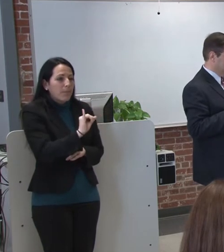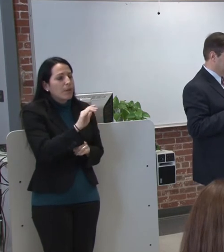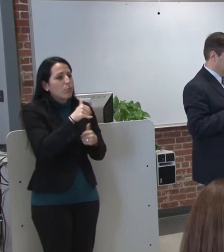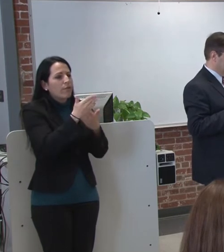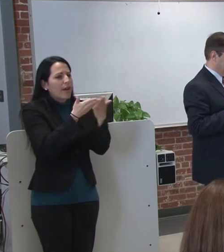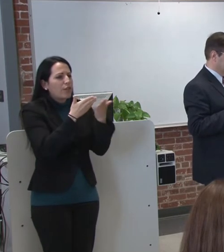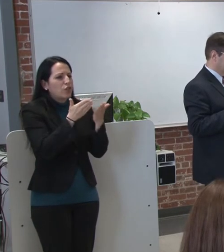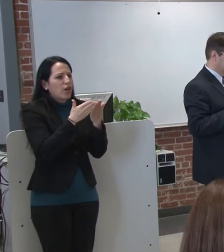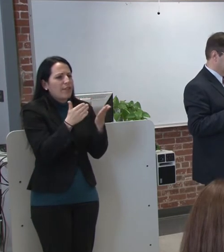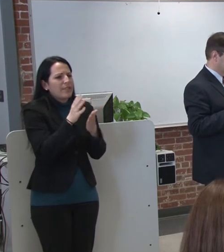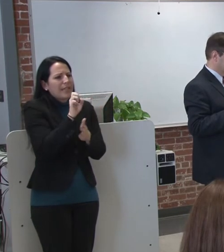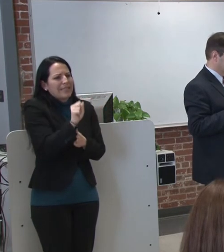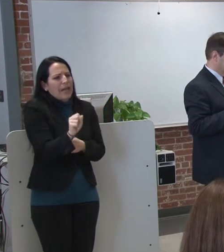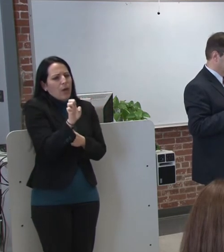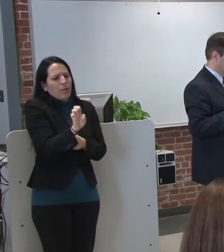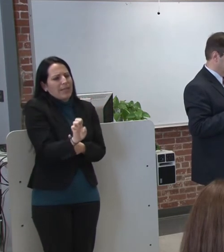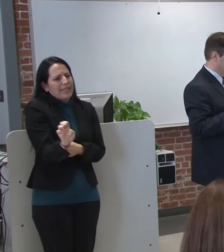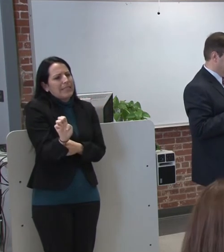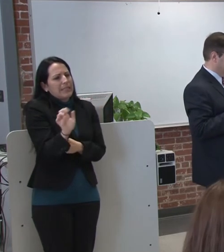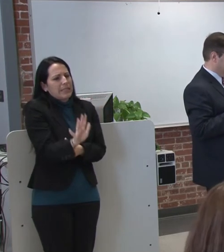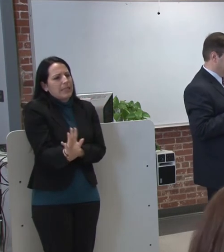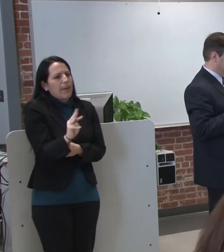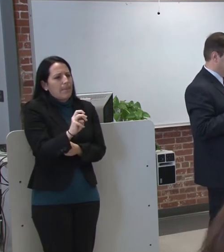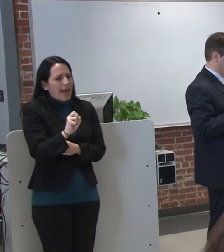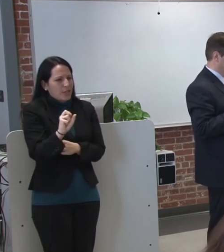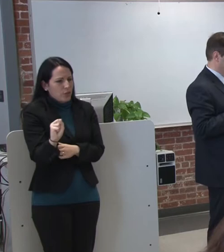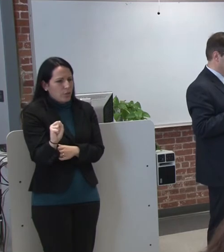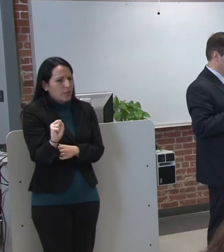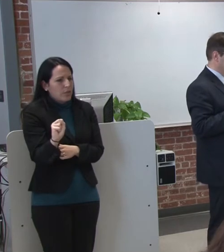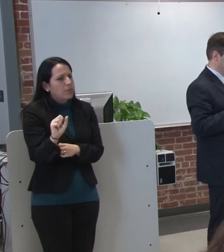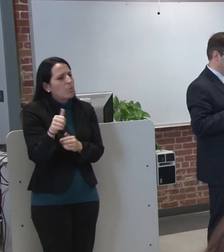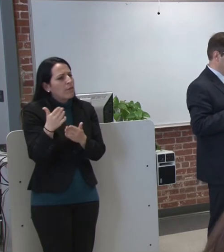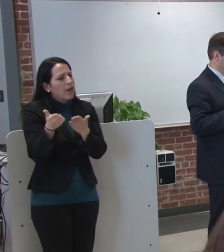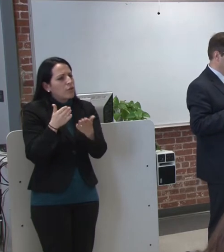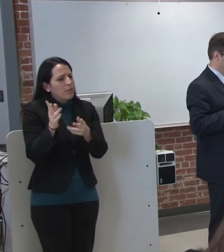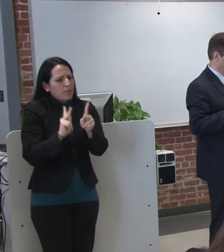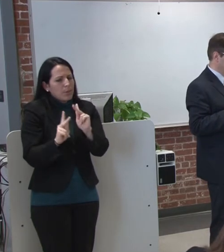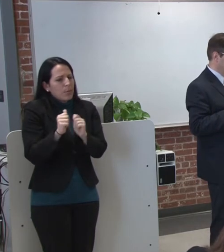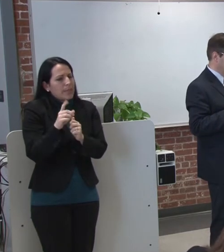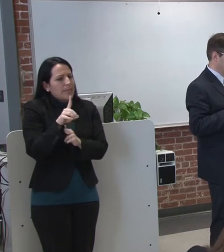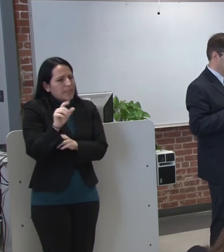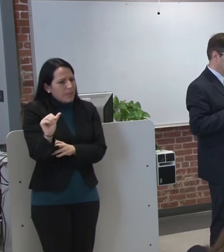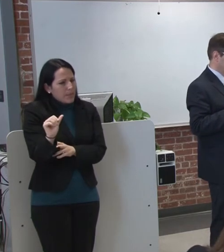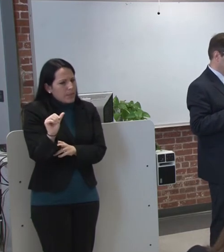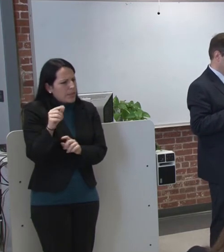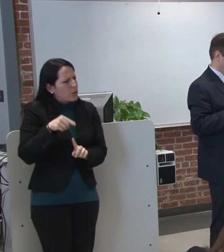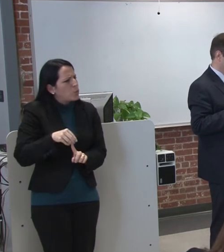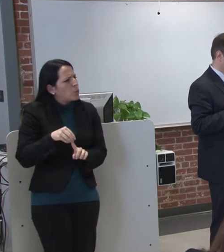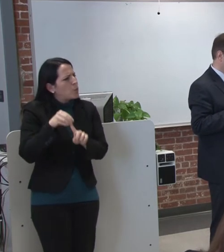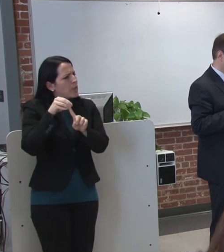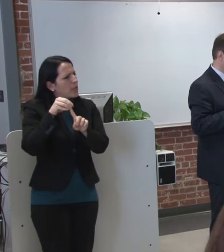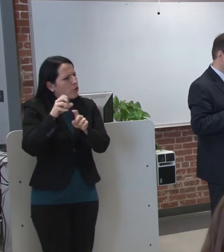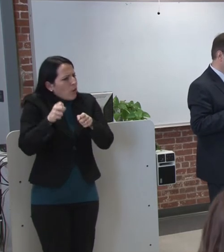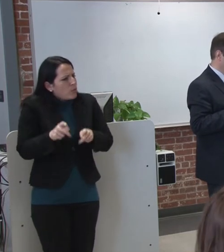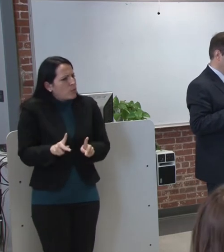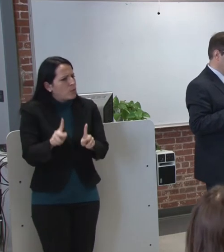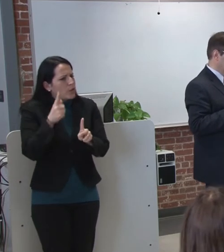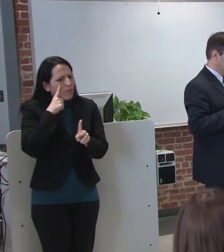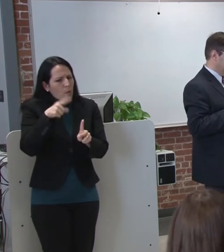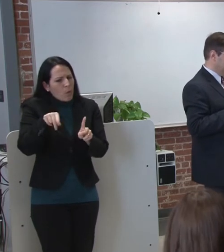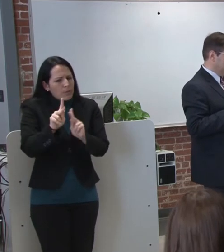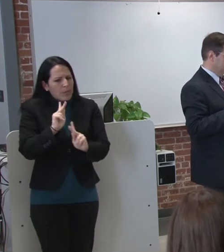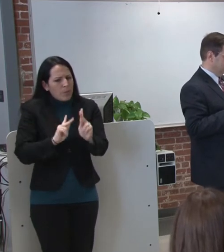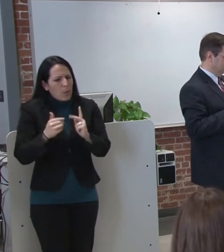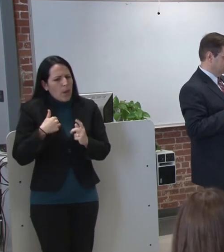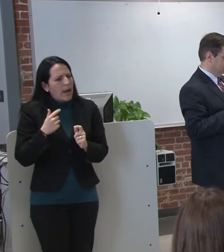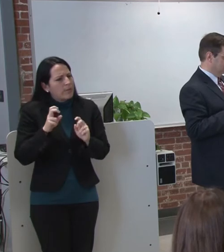areas. As a partnership of specialized integrated programs, they provide unique opportunities to people with life challenges. And they